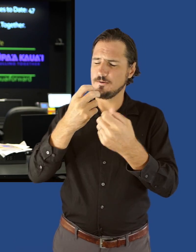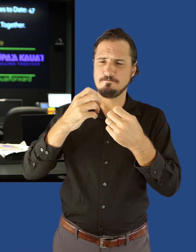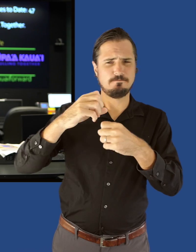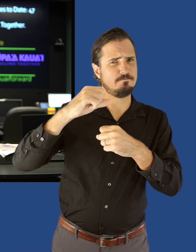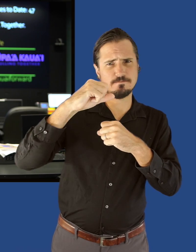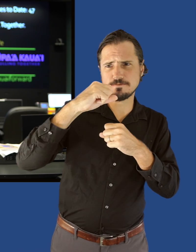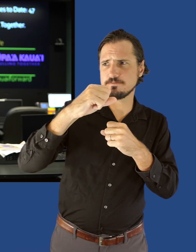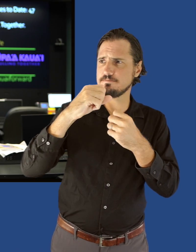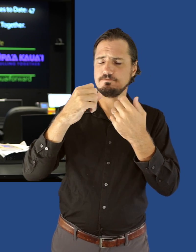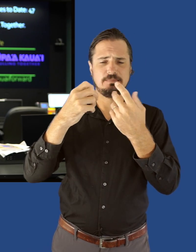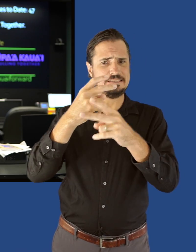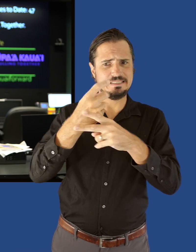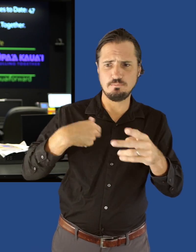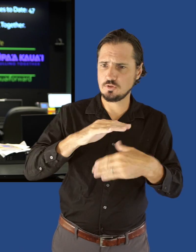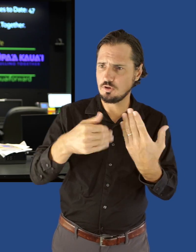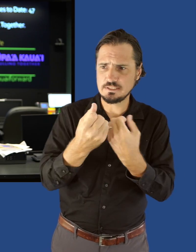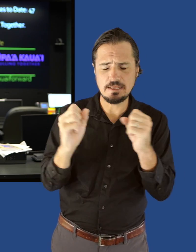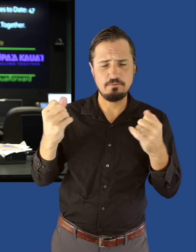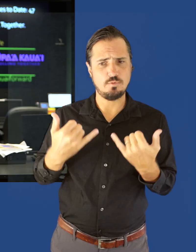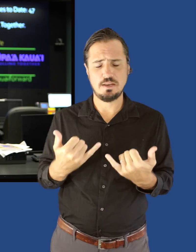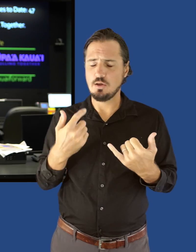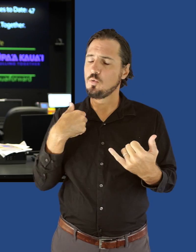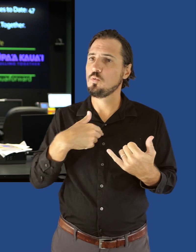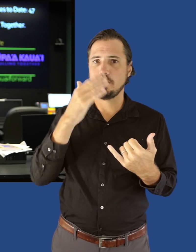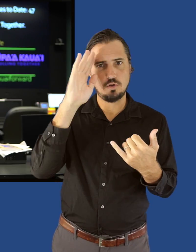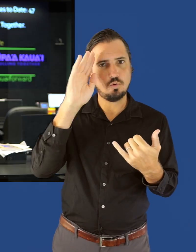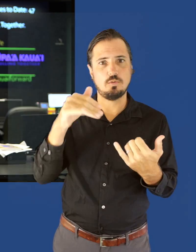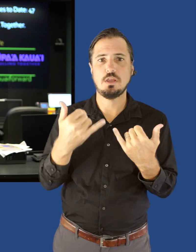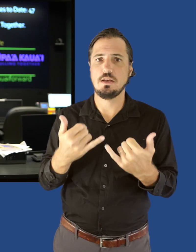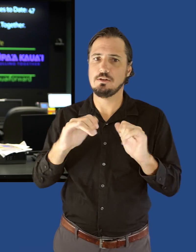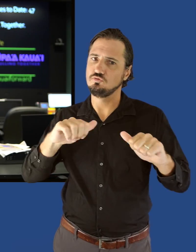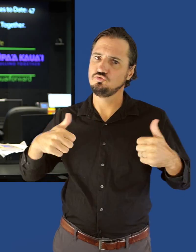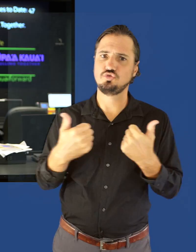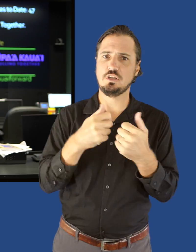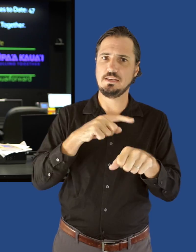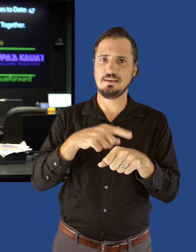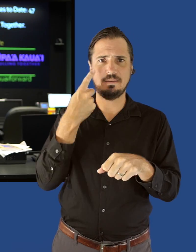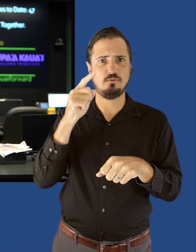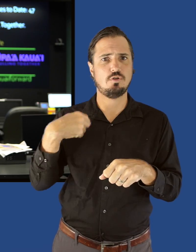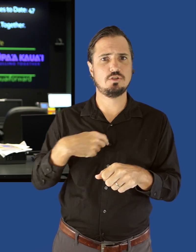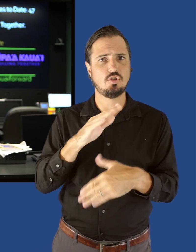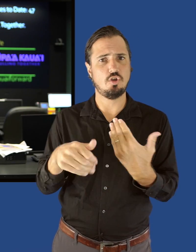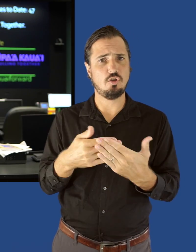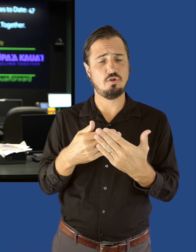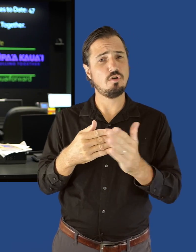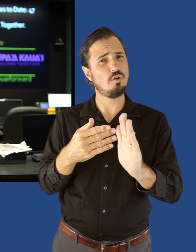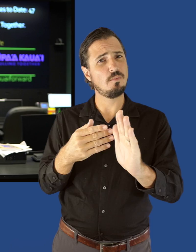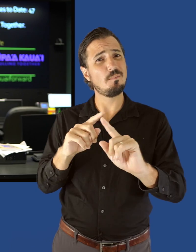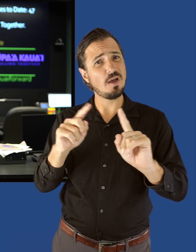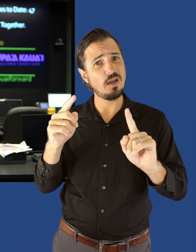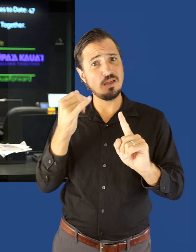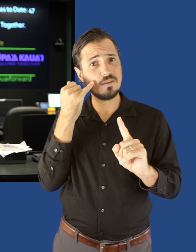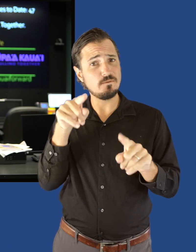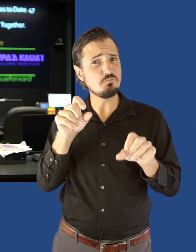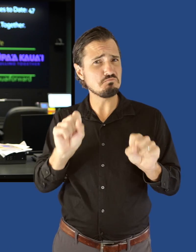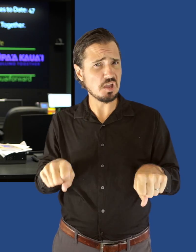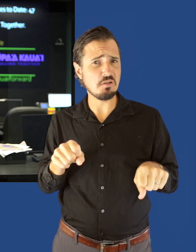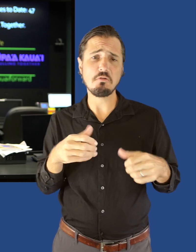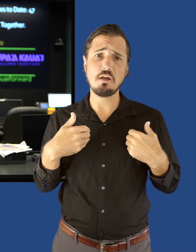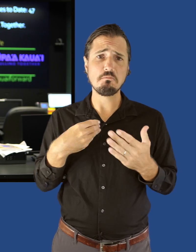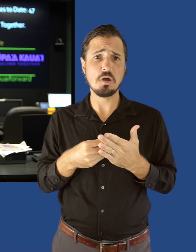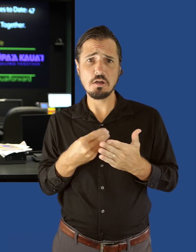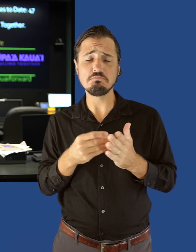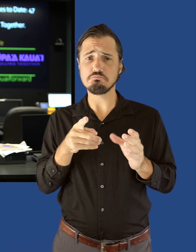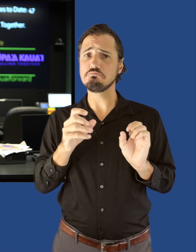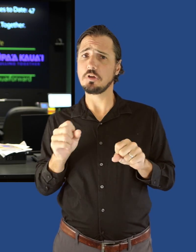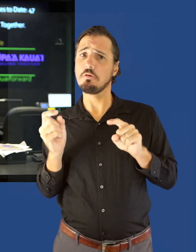have done to ensure safety. We know these are challenging times for all, but for those who are able, we encourage you to please support